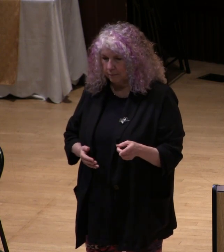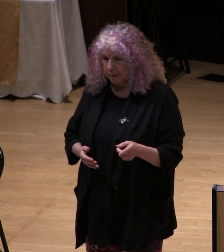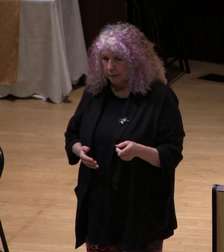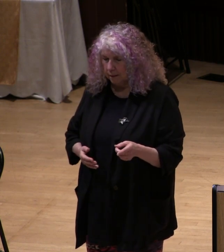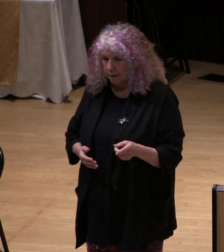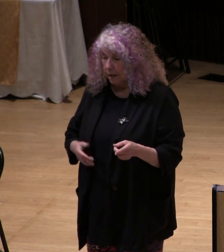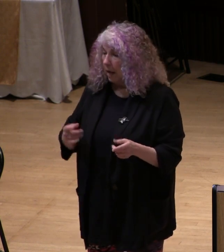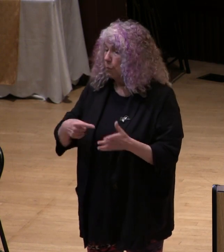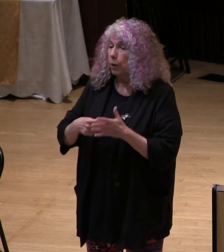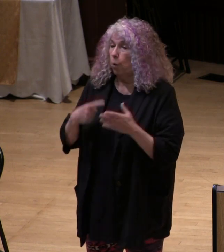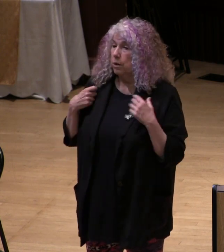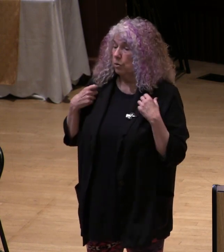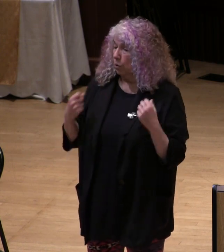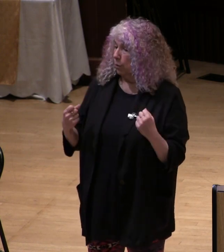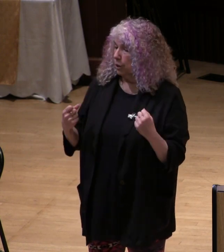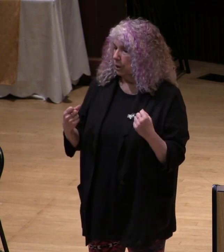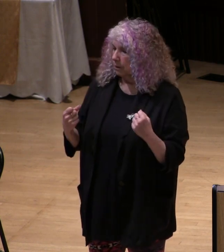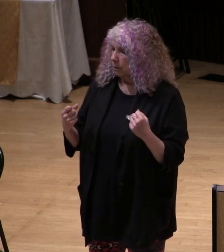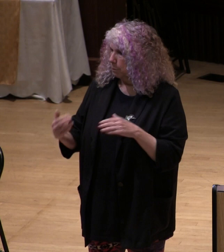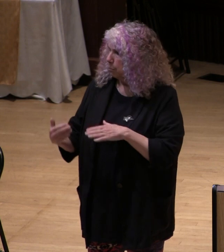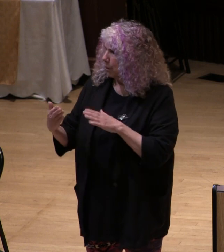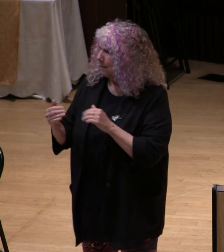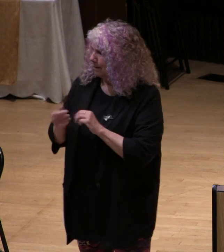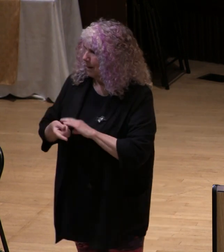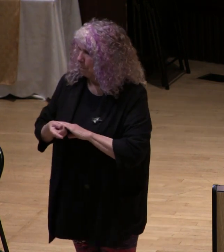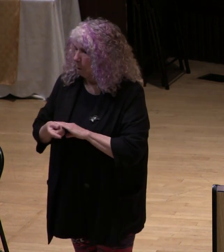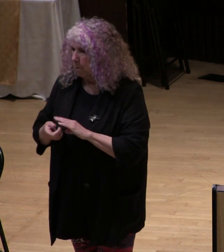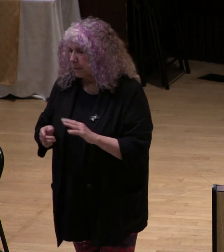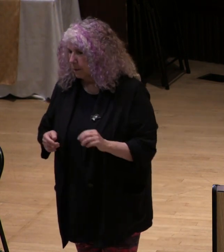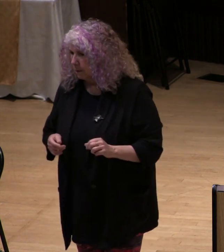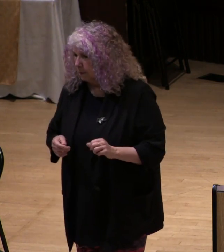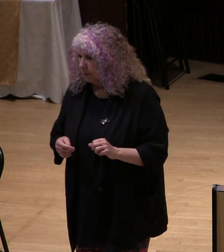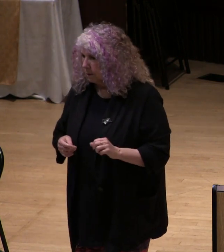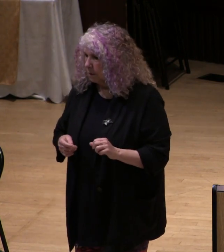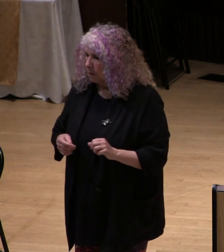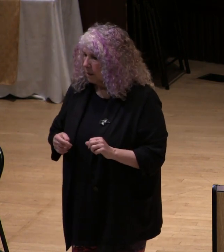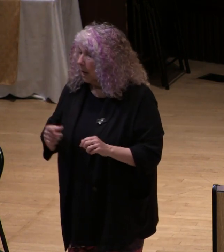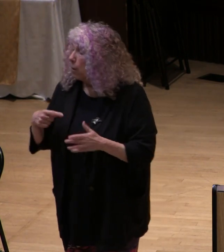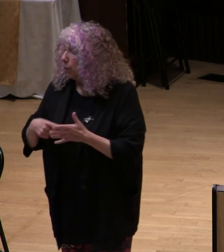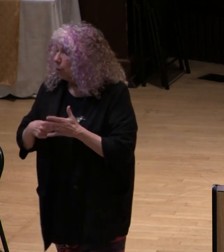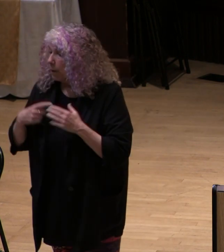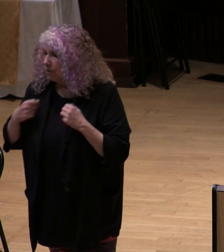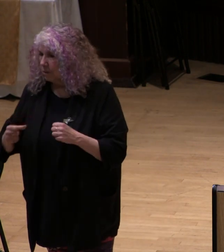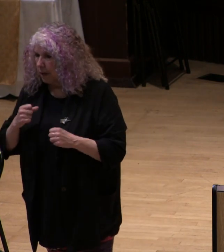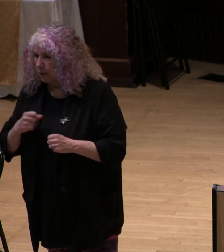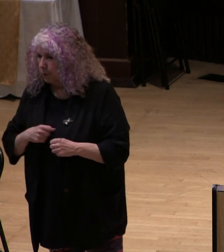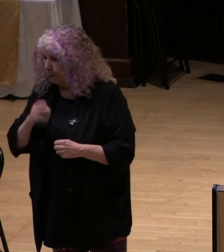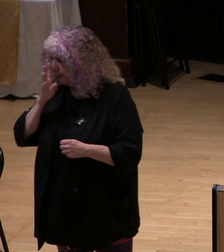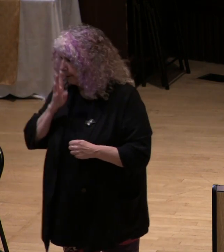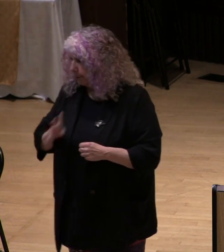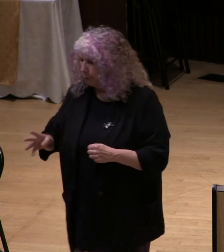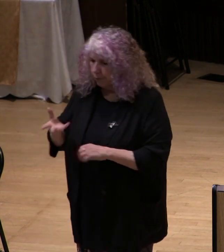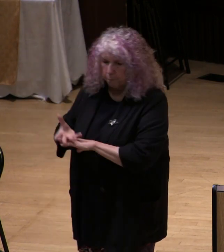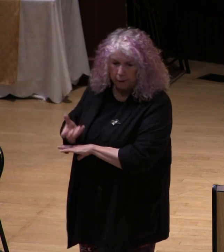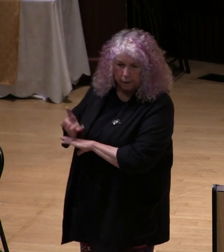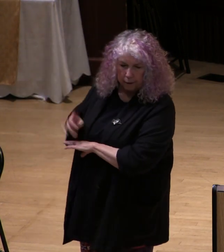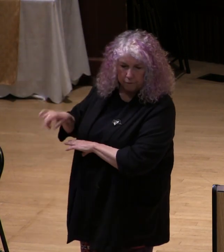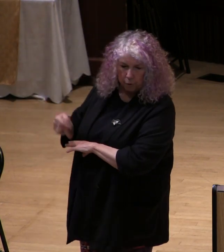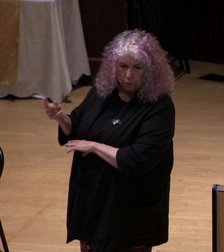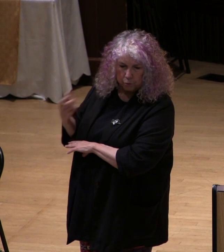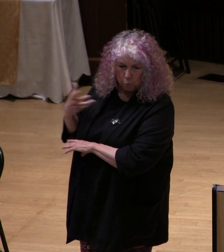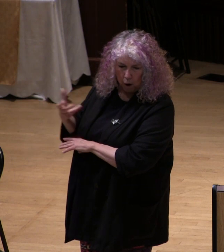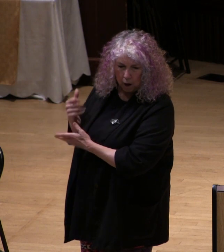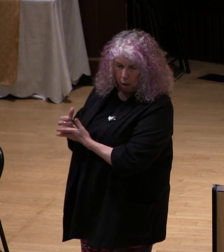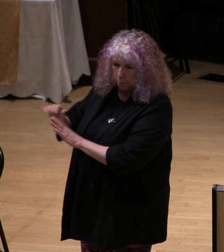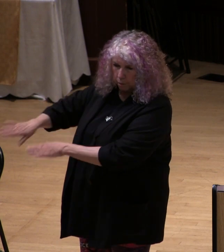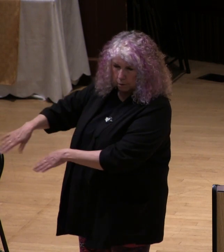It takes courage to be present to the moment. It takes courage not to shut out the plea of those who are begging for